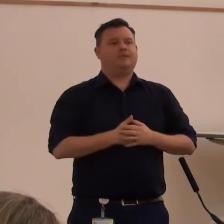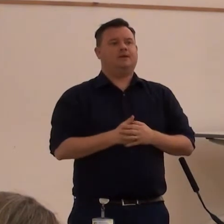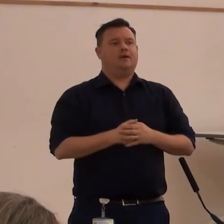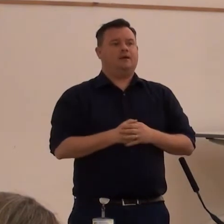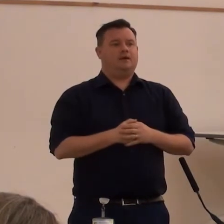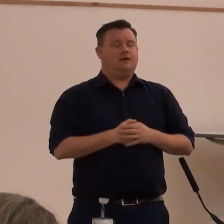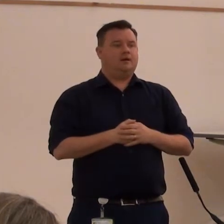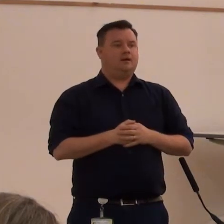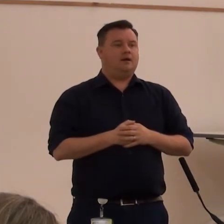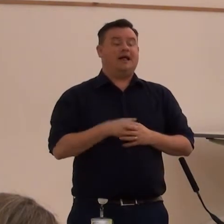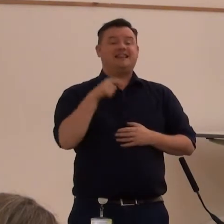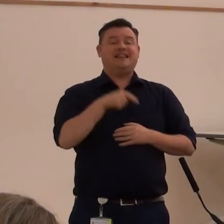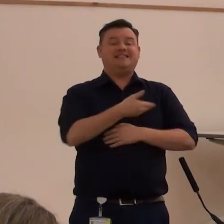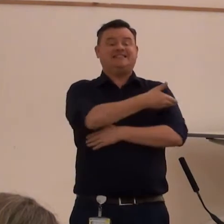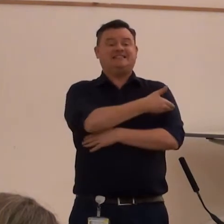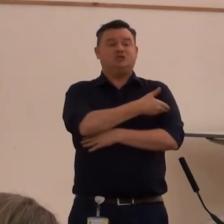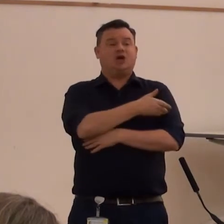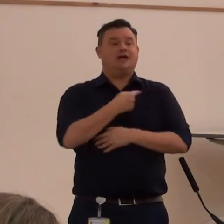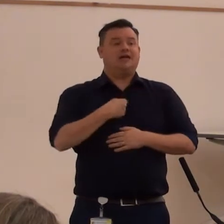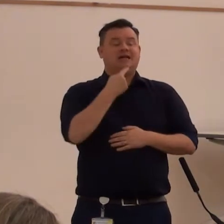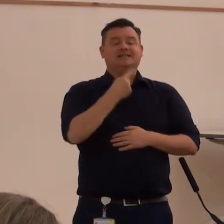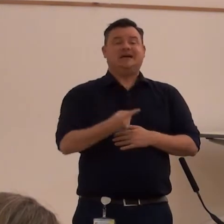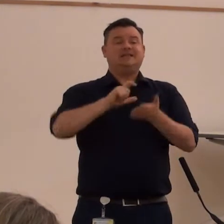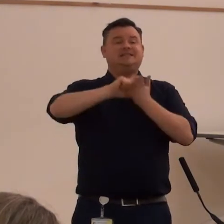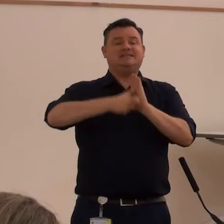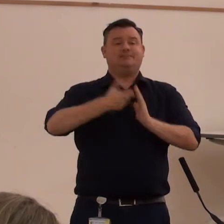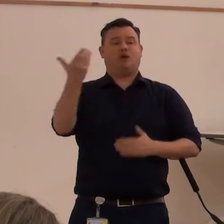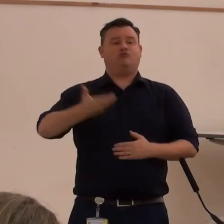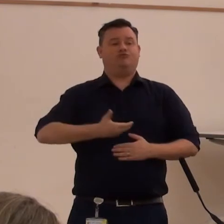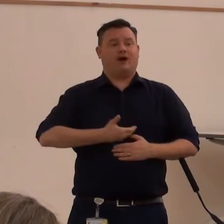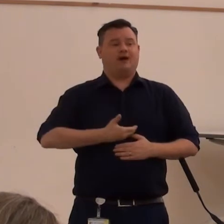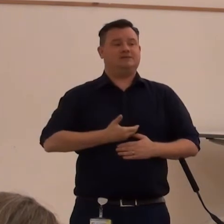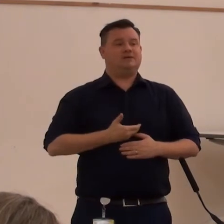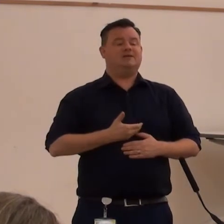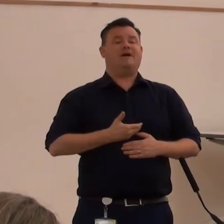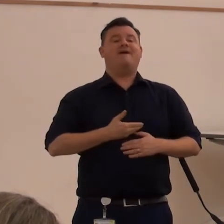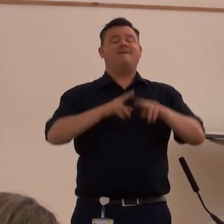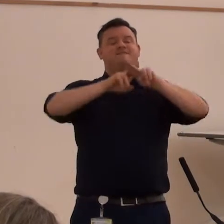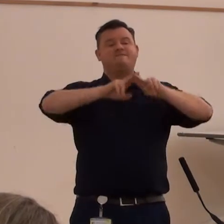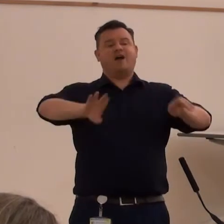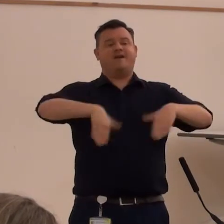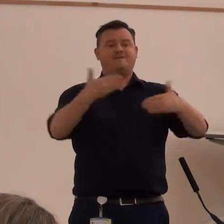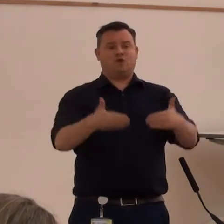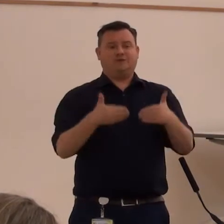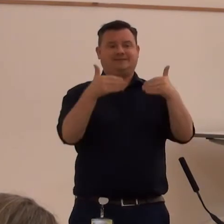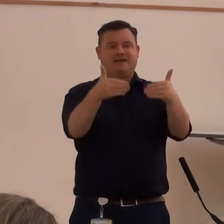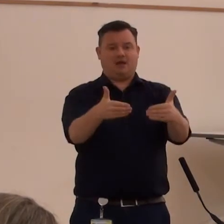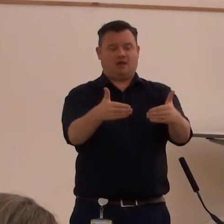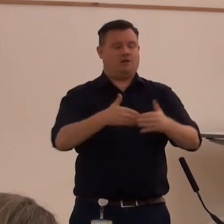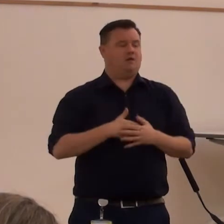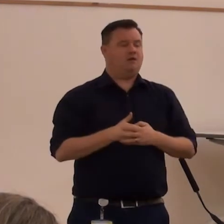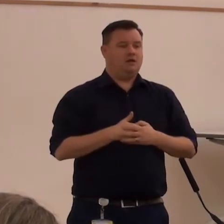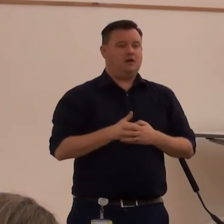And they have this t-shirt and it says, Disability Rights, the Final Frontier. And the